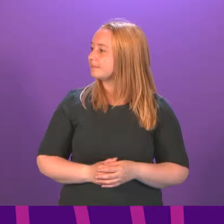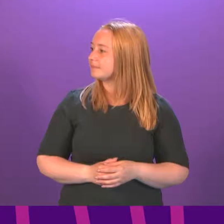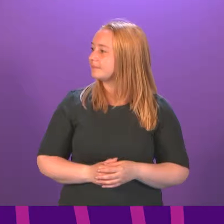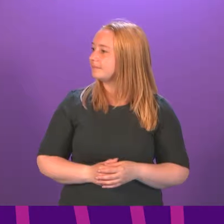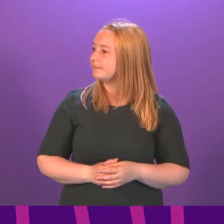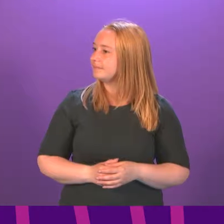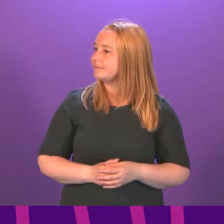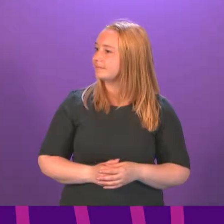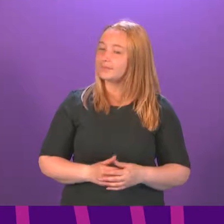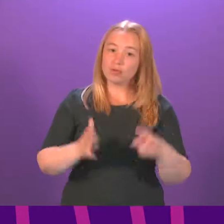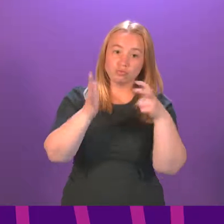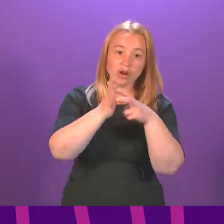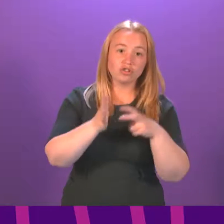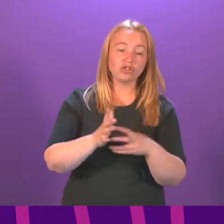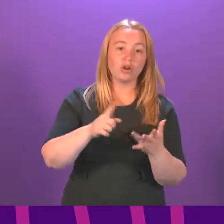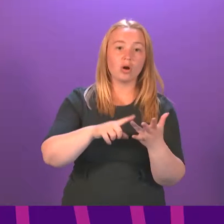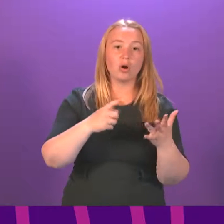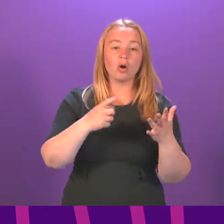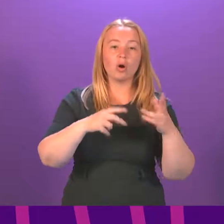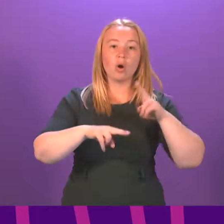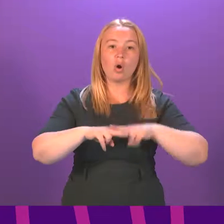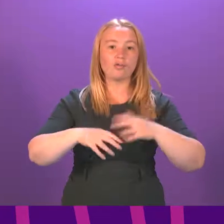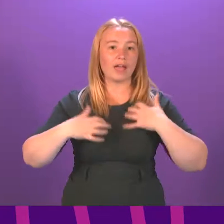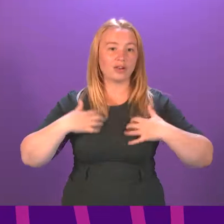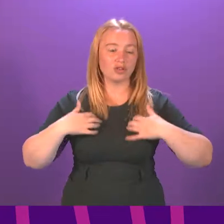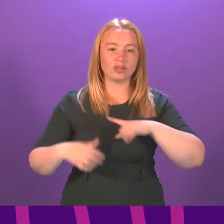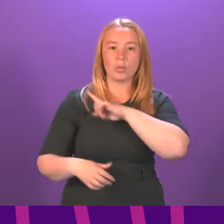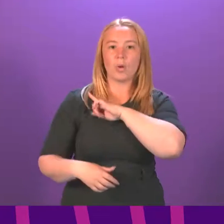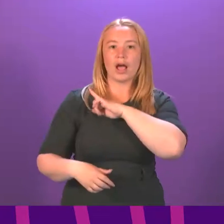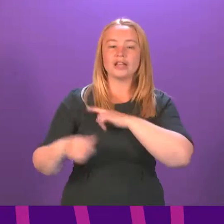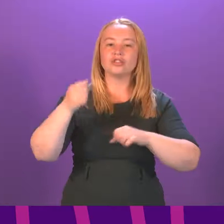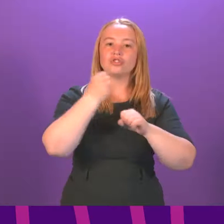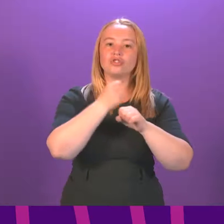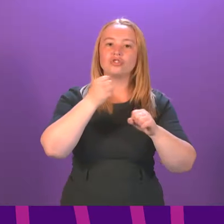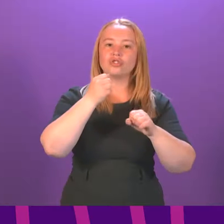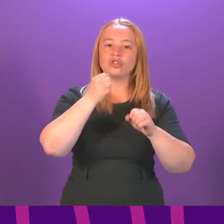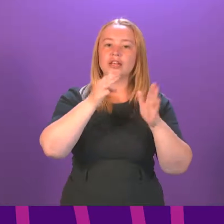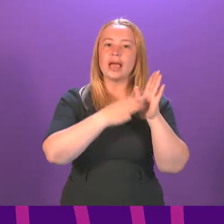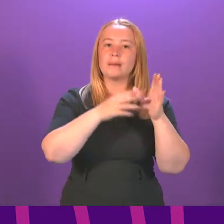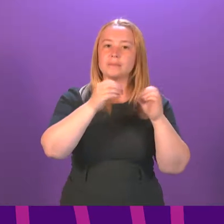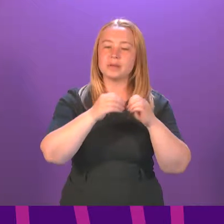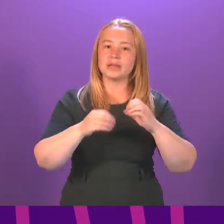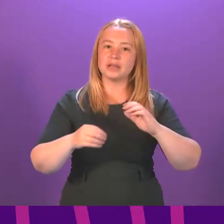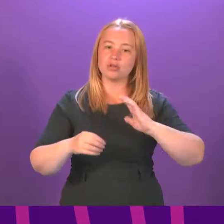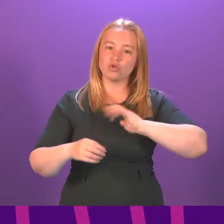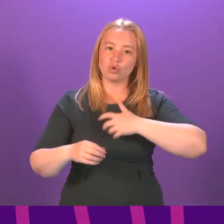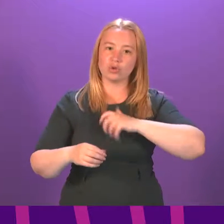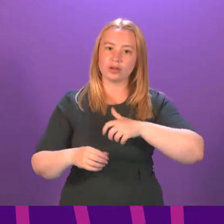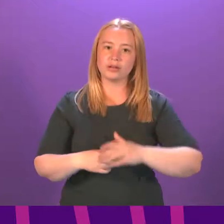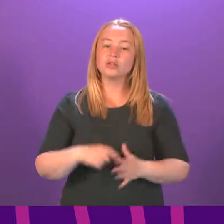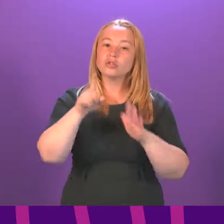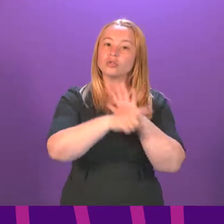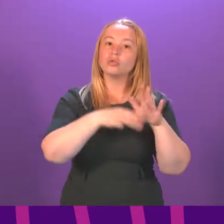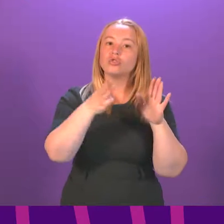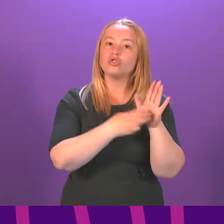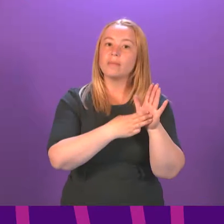refer members to my register of interests as a member of the GMB Trade Union. To ask the Scottish Government what its response is to the allegation made by Jim McCall